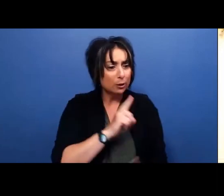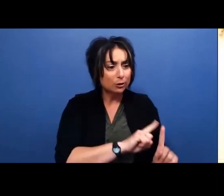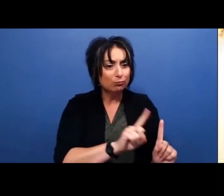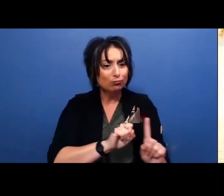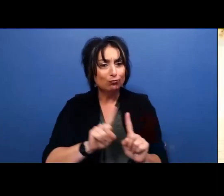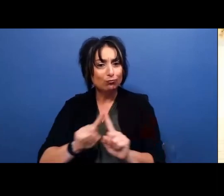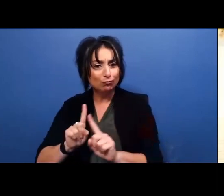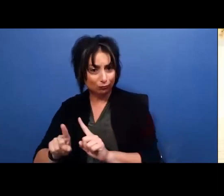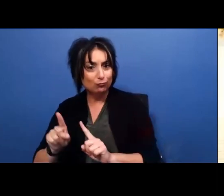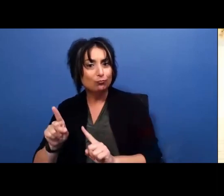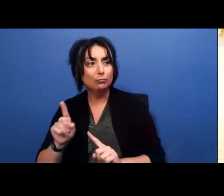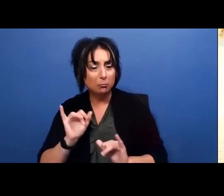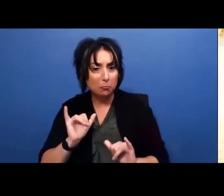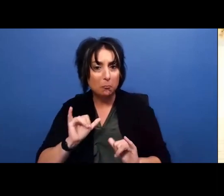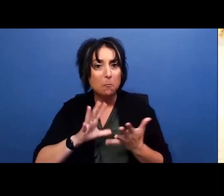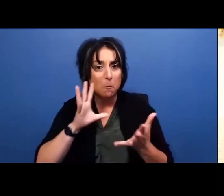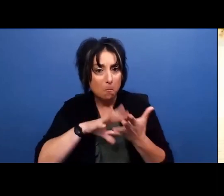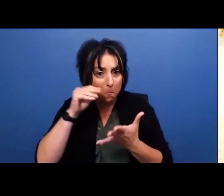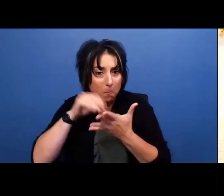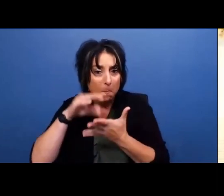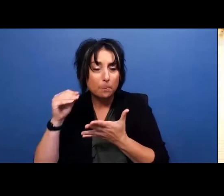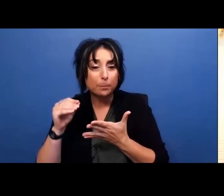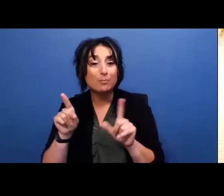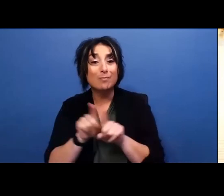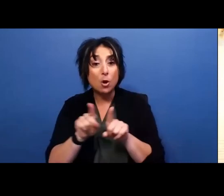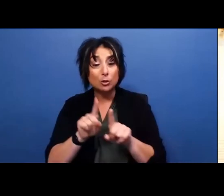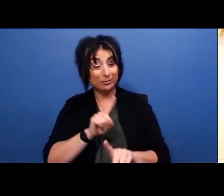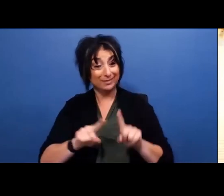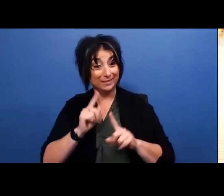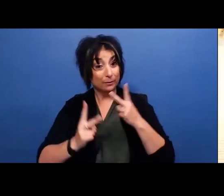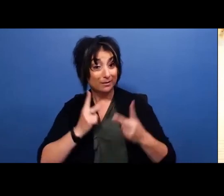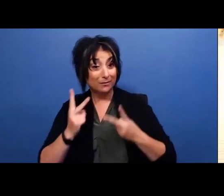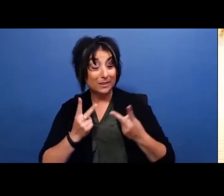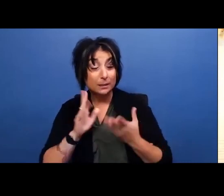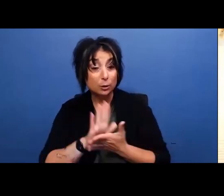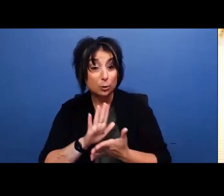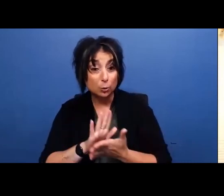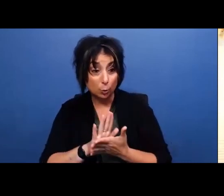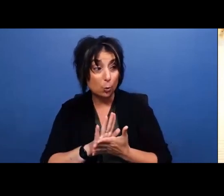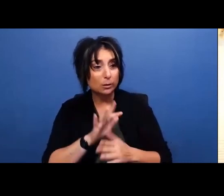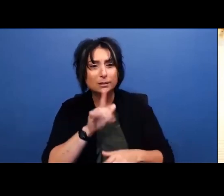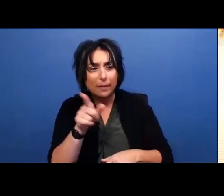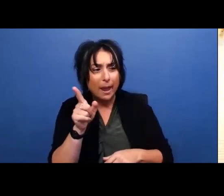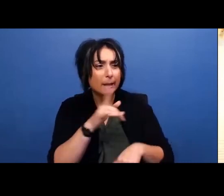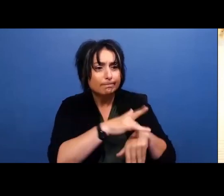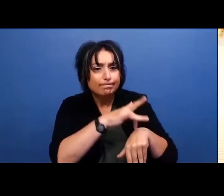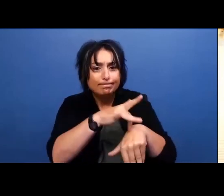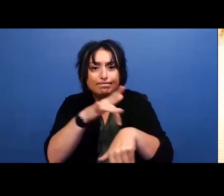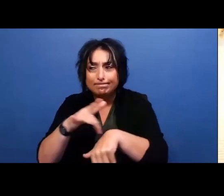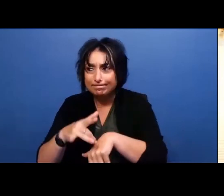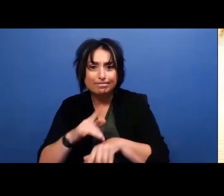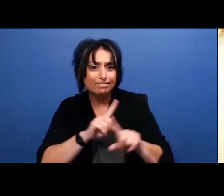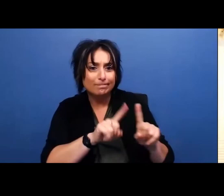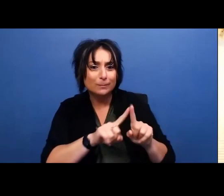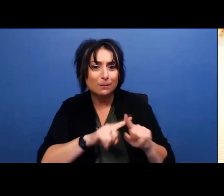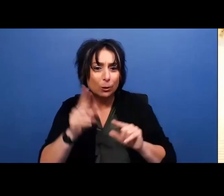And then also about their different visits to schools in the United States. We'll be able to end our session this